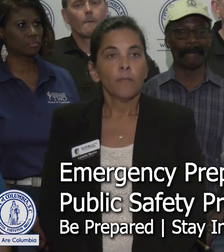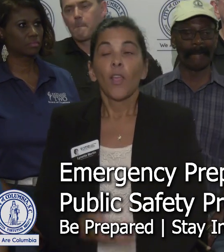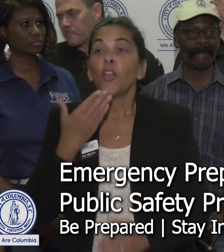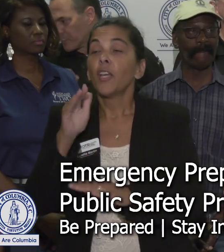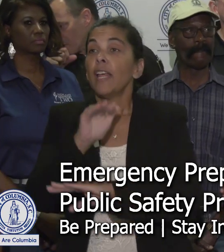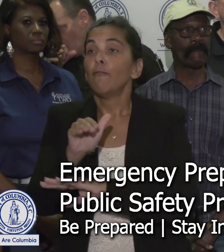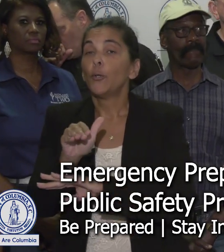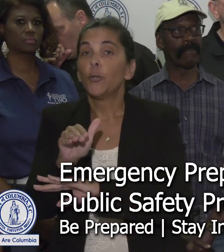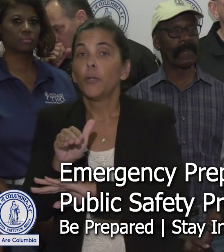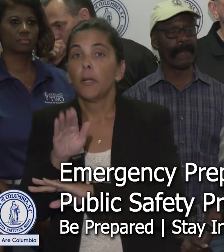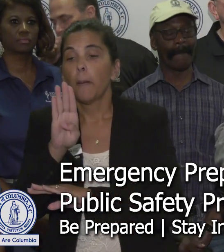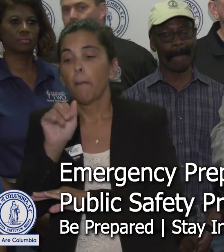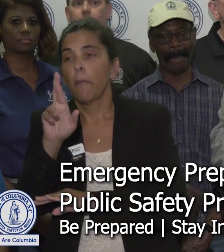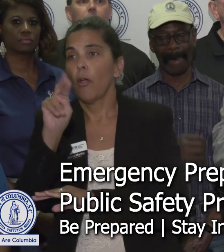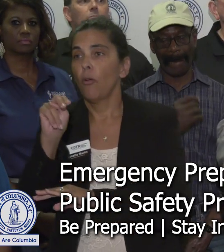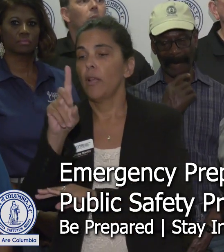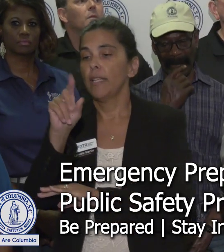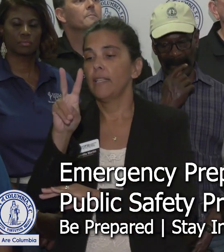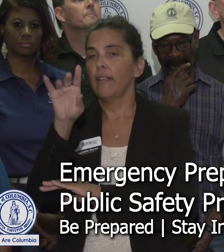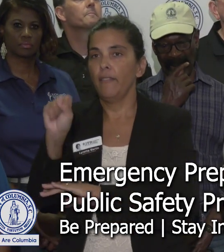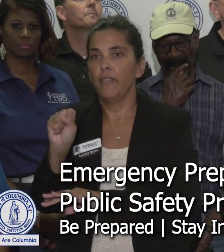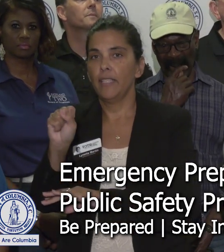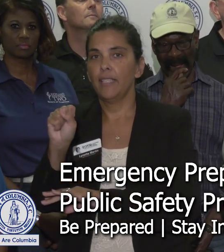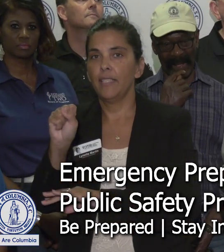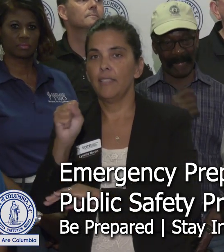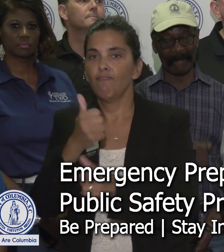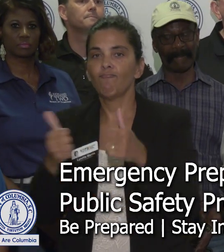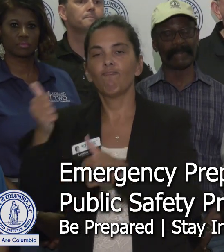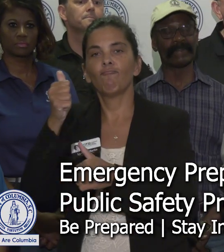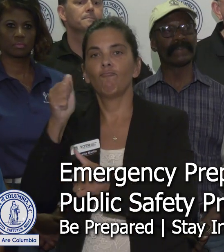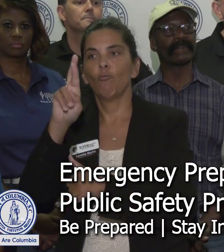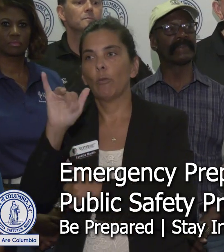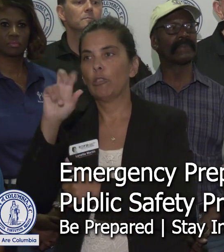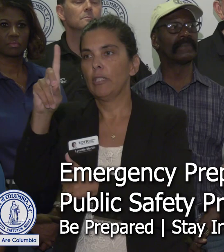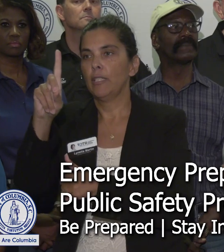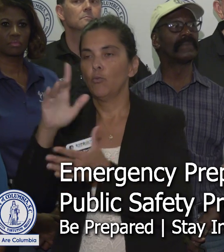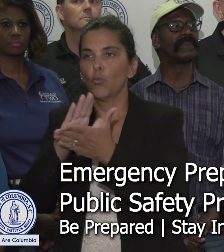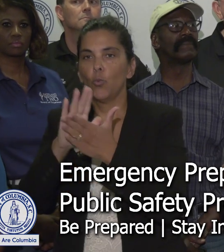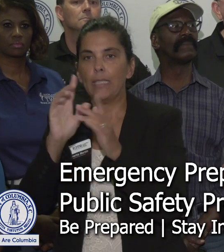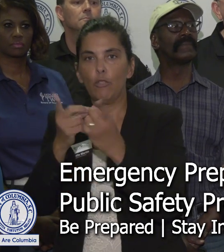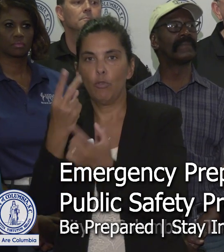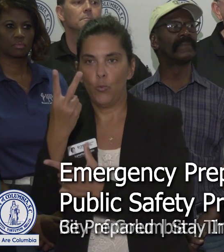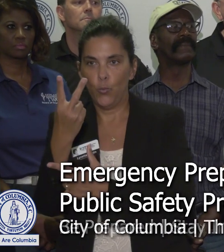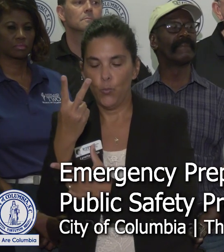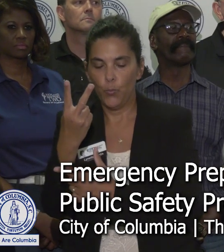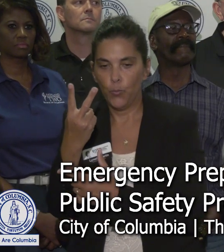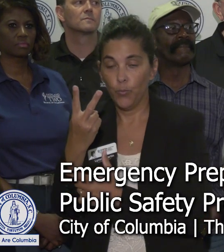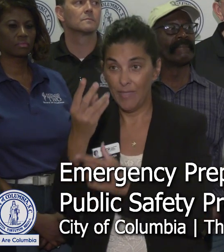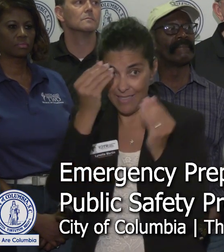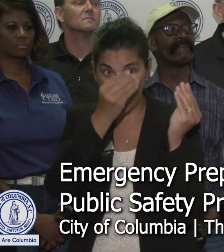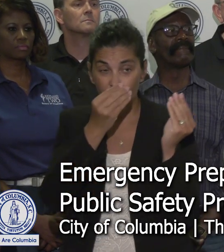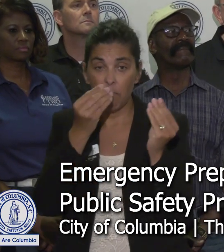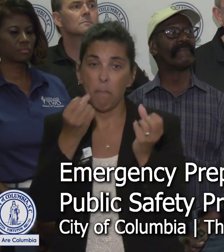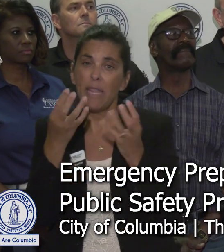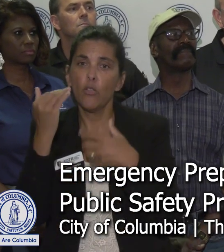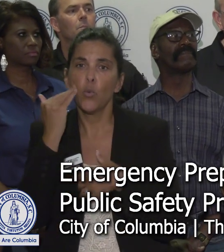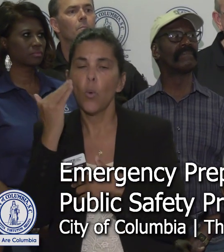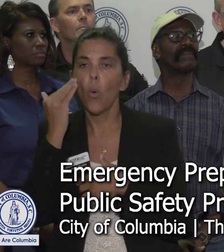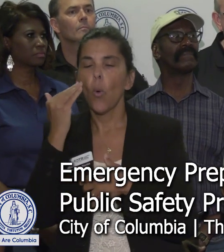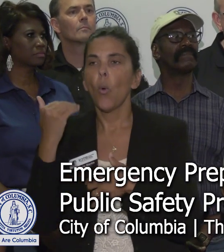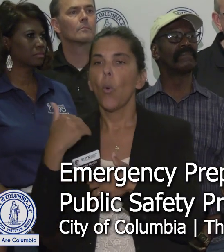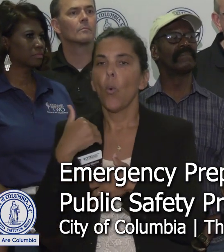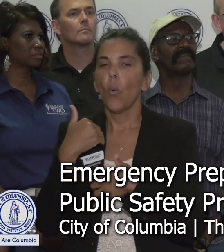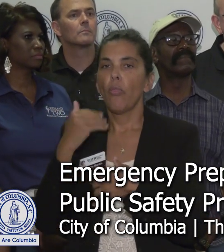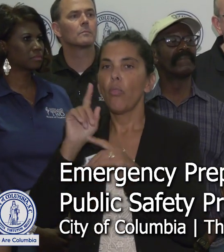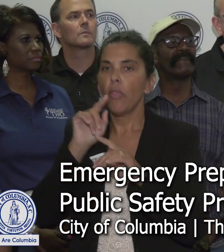Good afternoon. I'm Baron Davis, Superintendent of Richland School District 2. As many of you know, we are under the order of the governor to